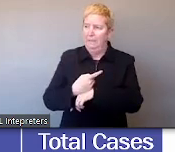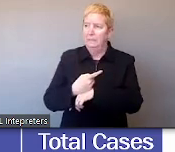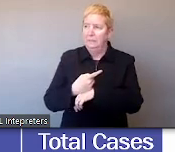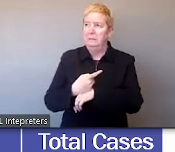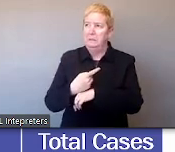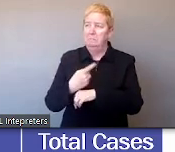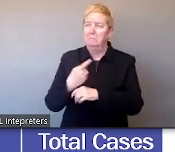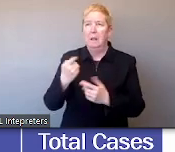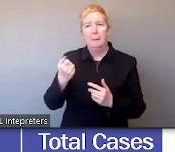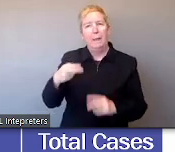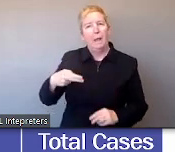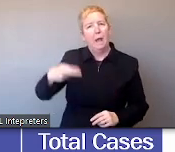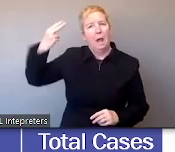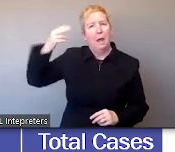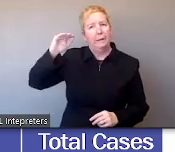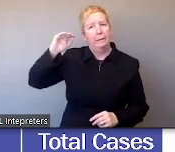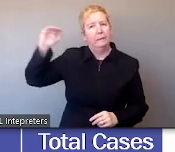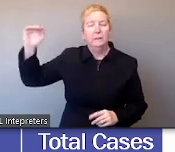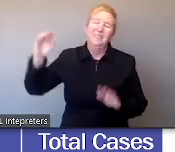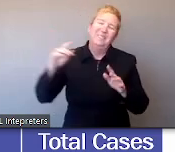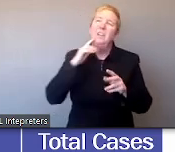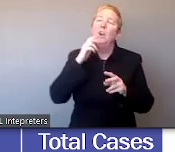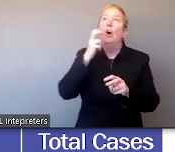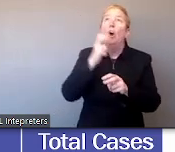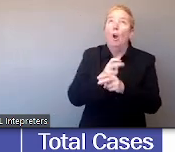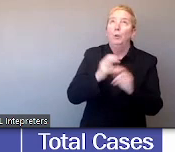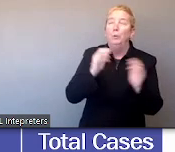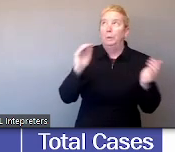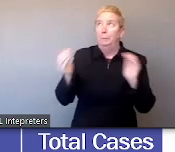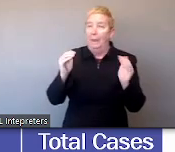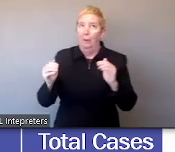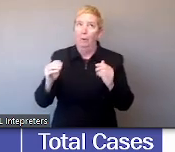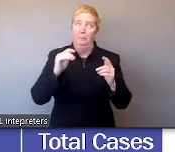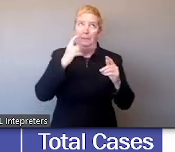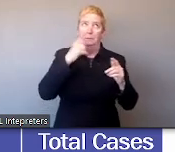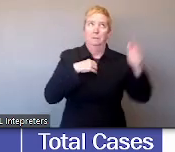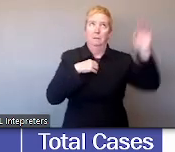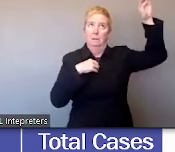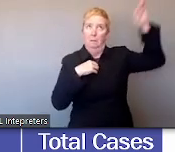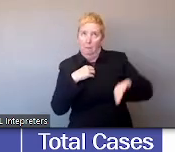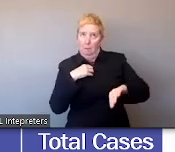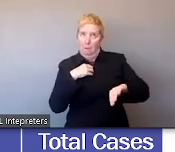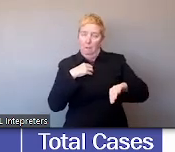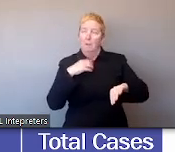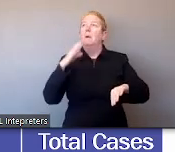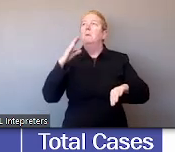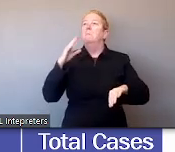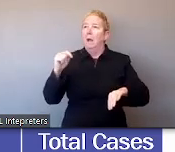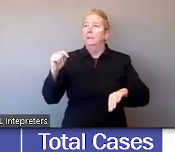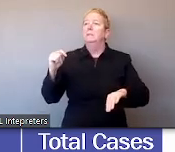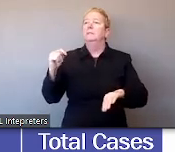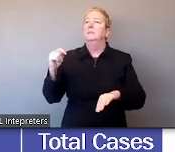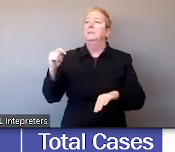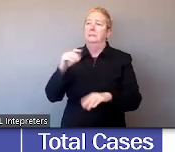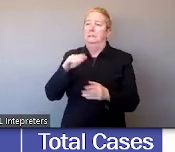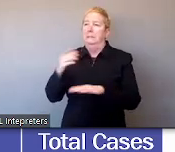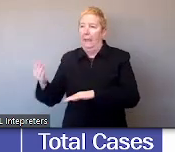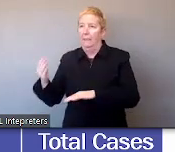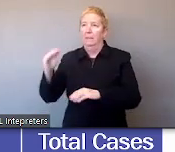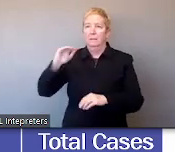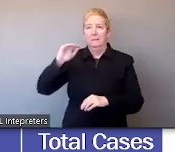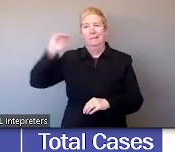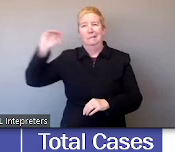It's hard to compare 14-day periods at a time like this with the drop-off in cases, because there is a 6-week backlog in death